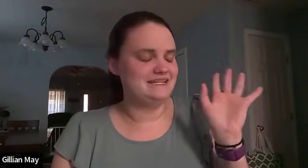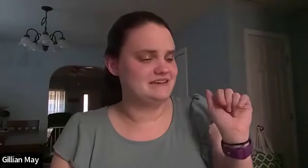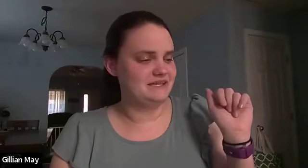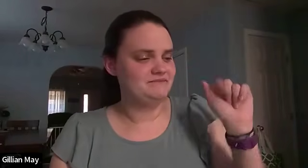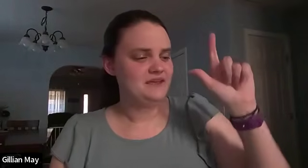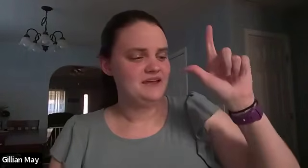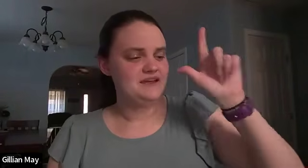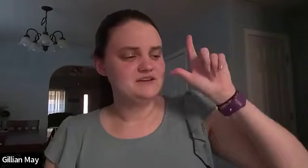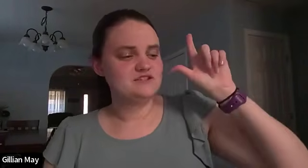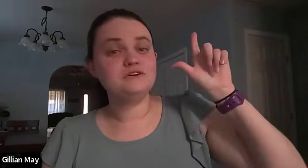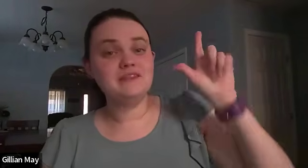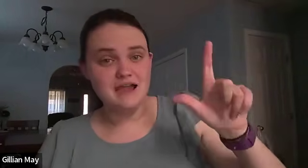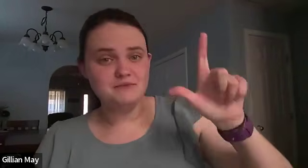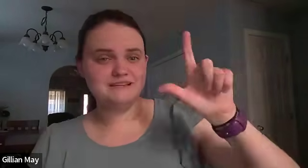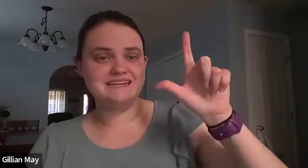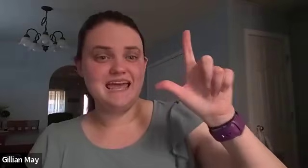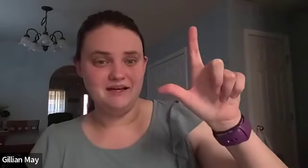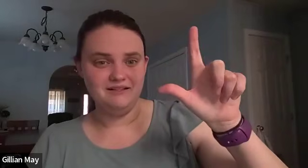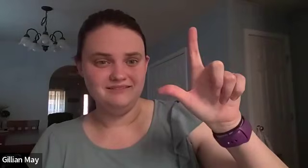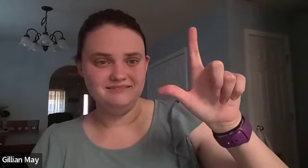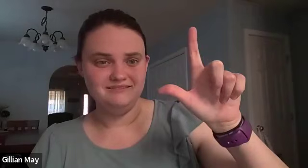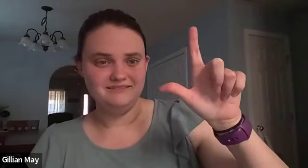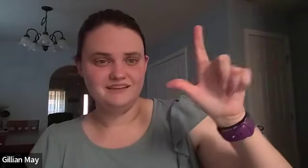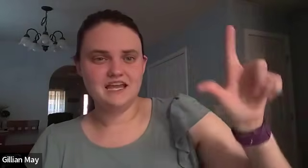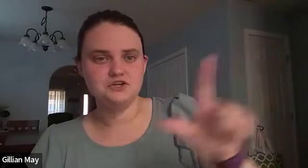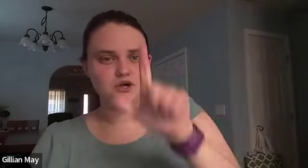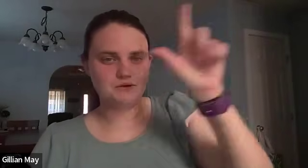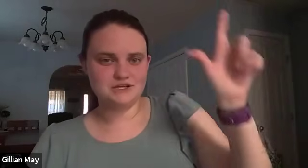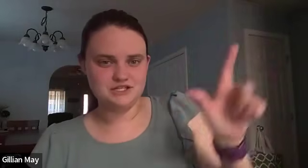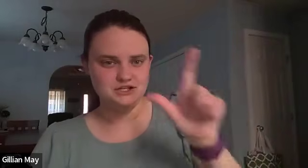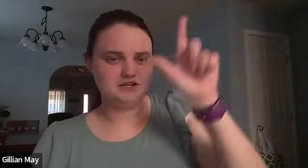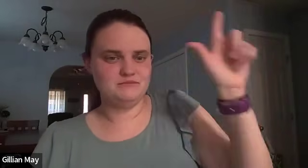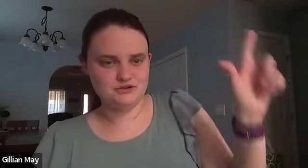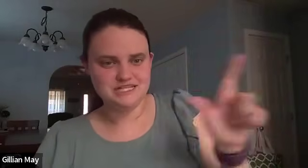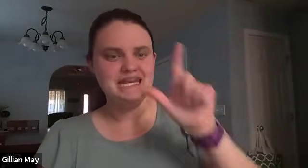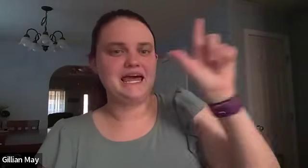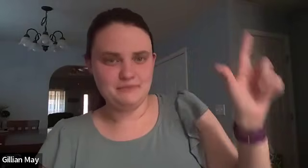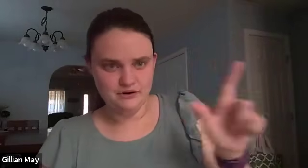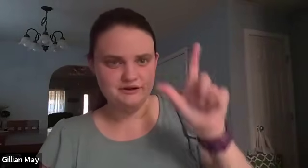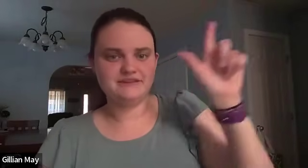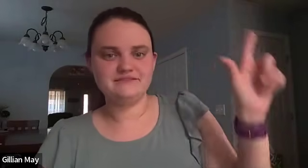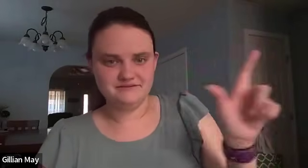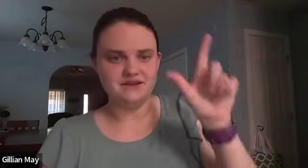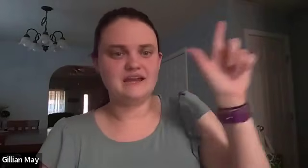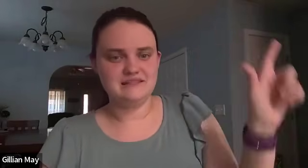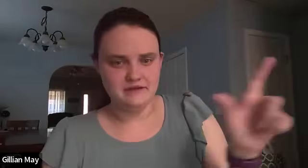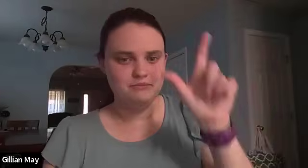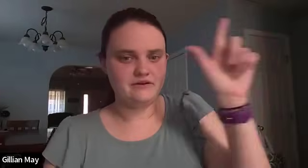pettiness of me. So for library, it's an L, and you're going to go in a circular motion. Library. Okay?